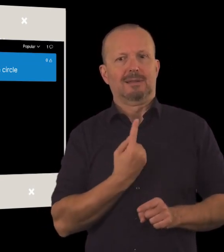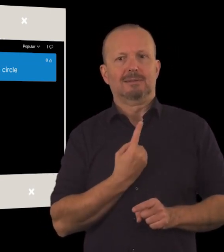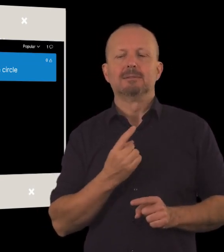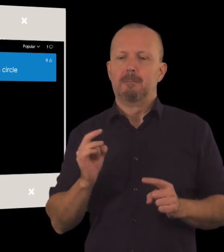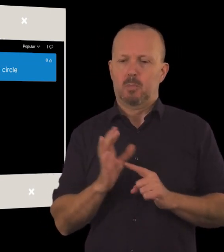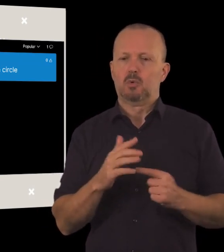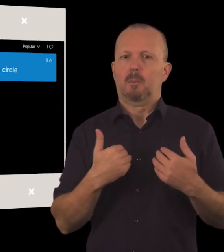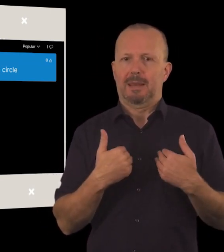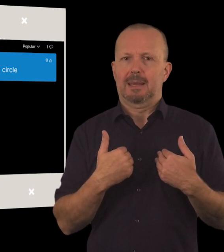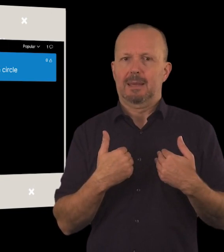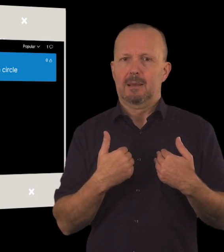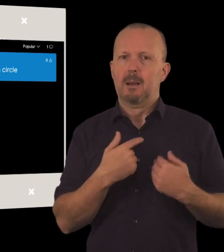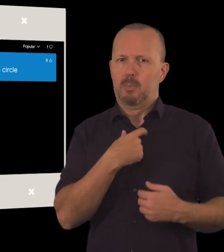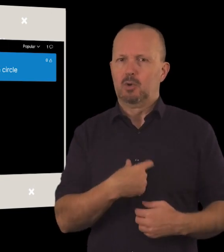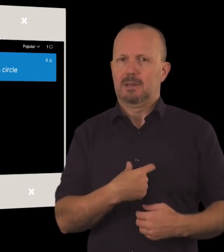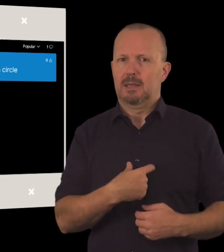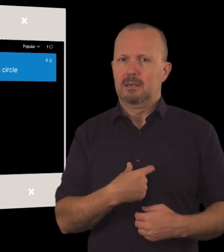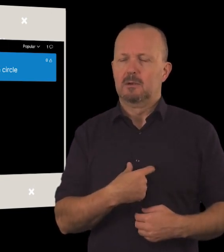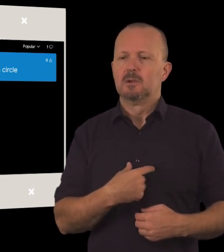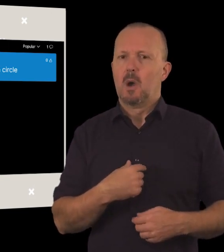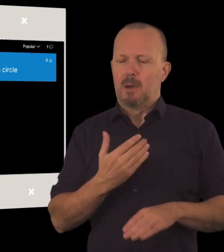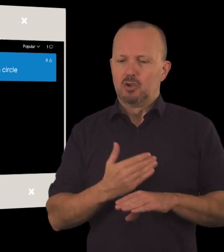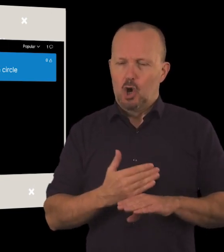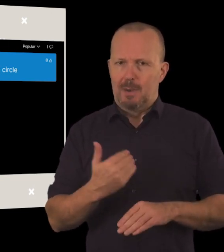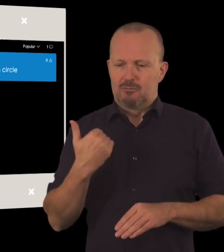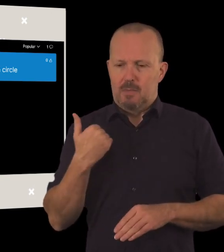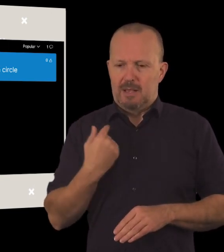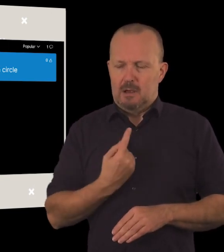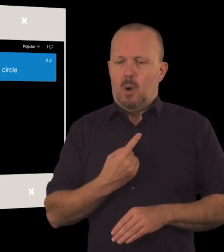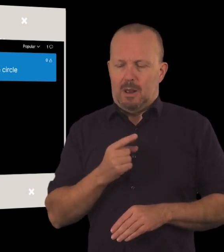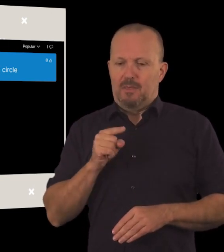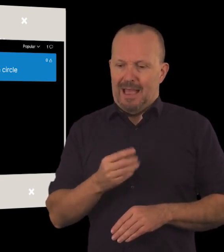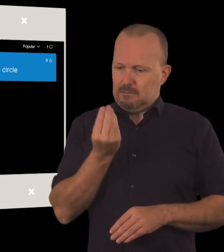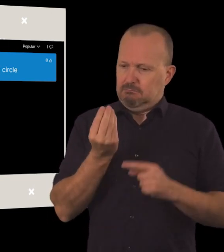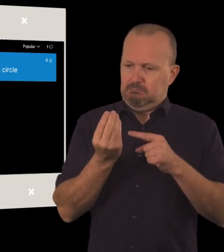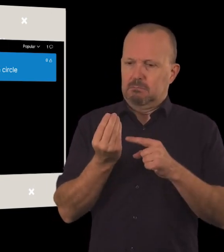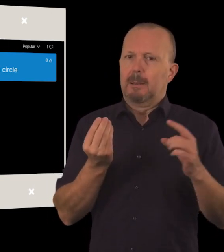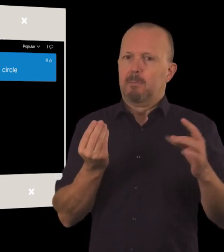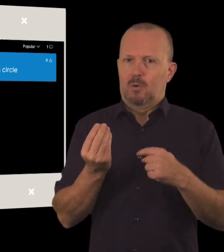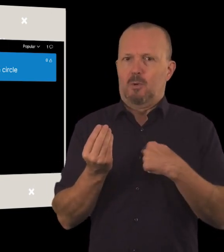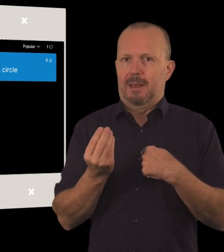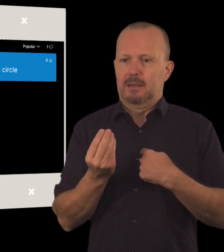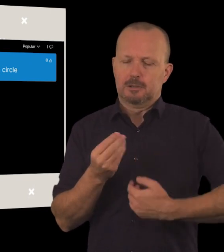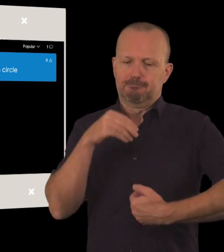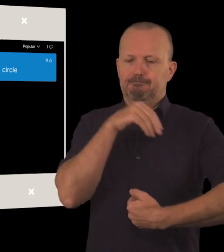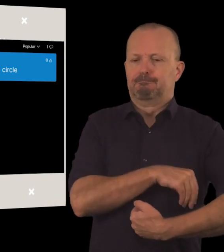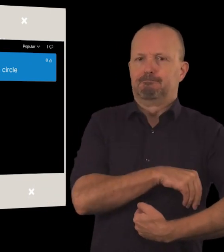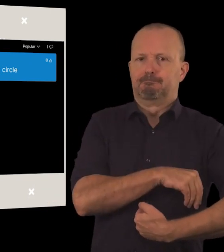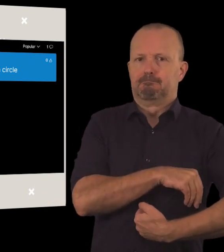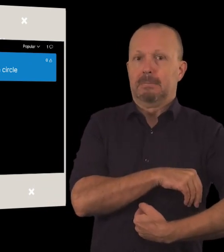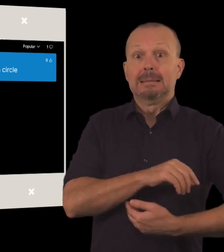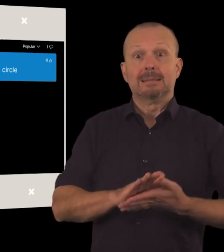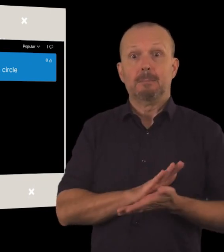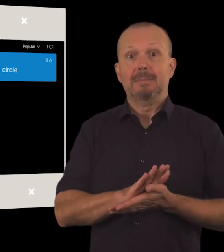in my job that, okay, this is important to me. I've got to keep this in my circle. It doesn't mean that I'm not going to share